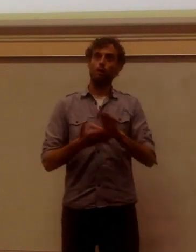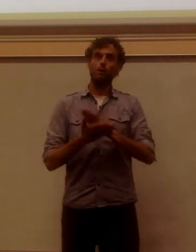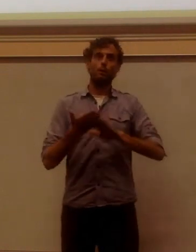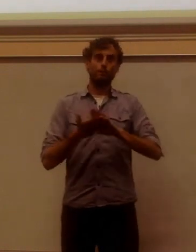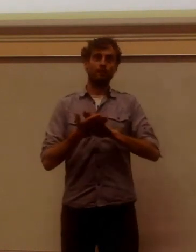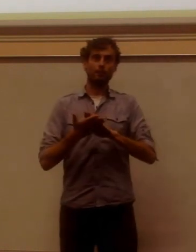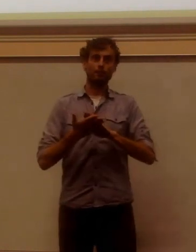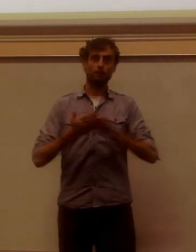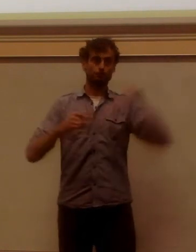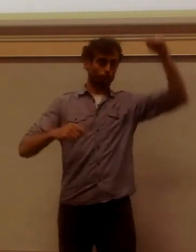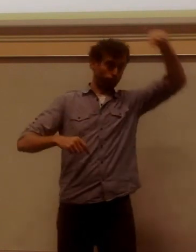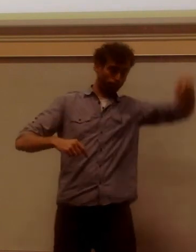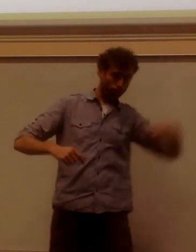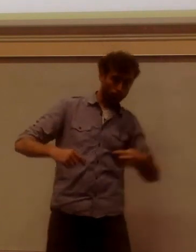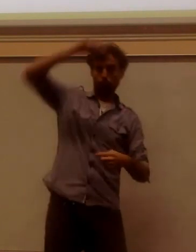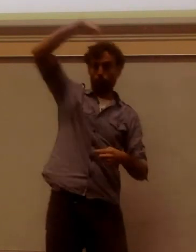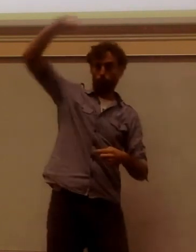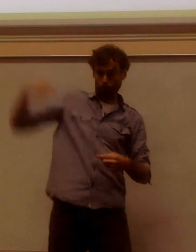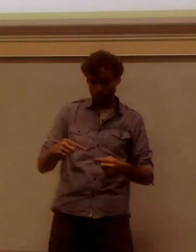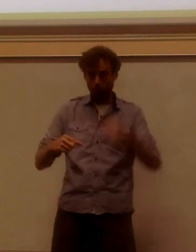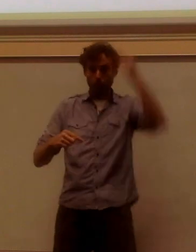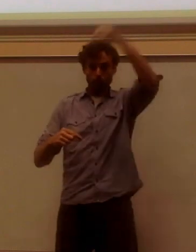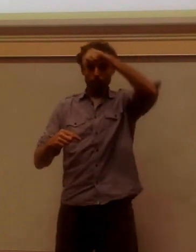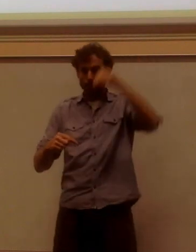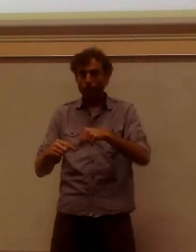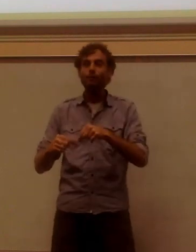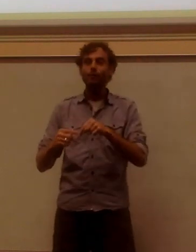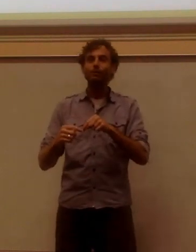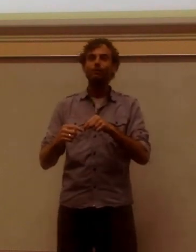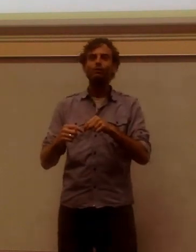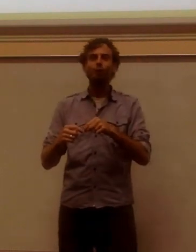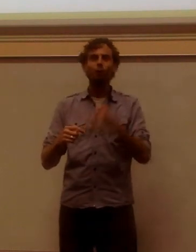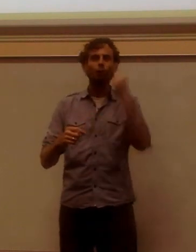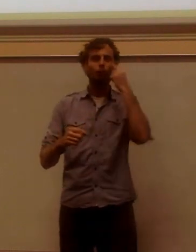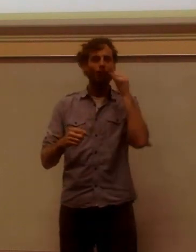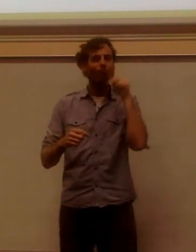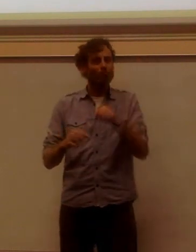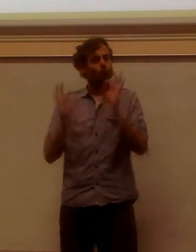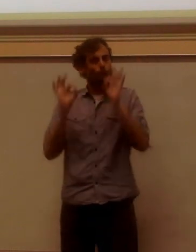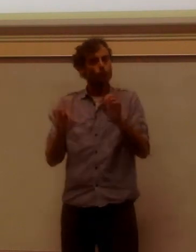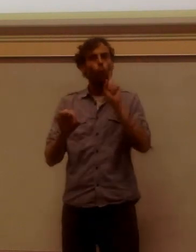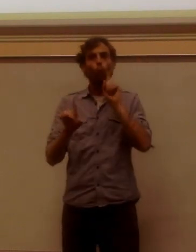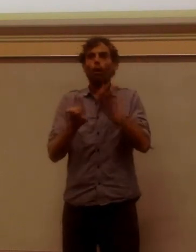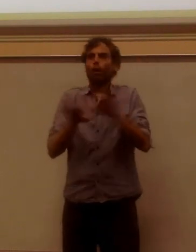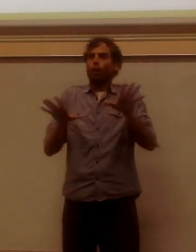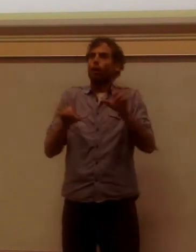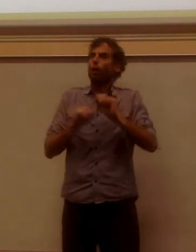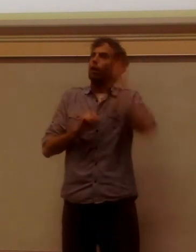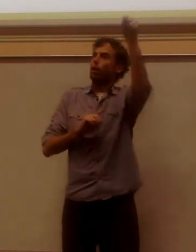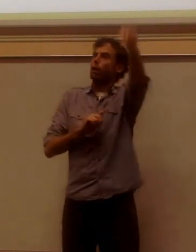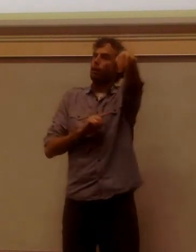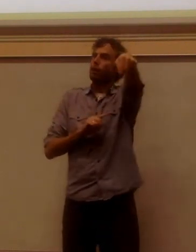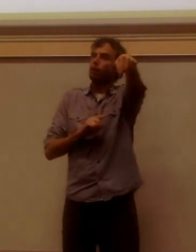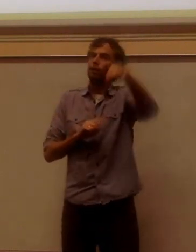in their home country, so they weren't all in the same location. So all the calls were being rerouted through to wherever the interpreters were